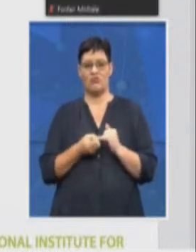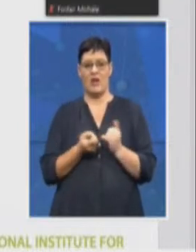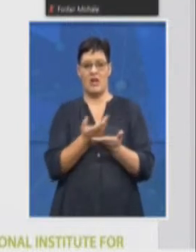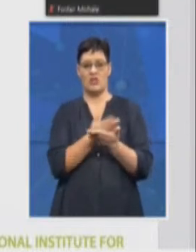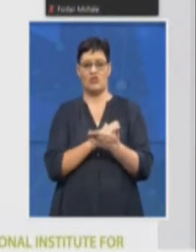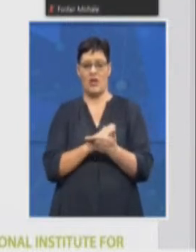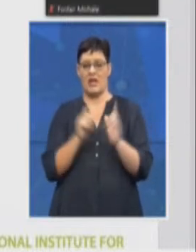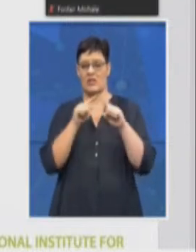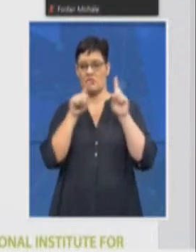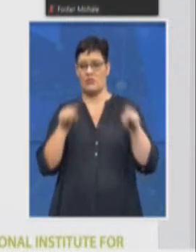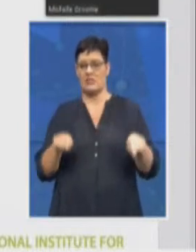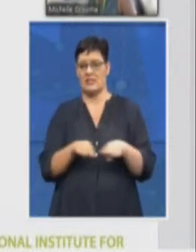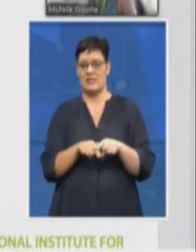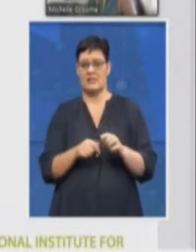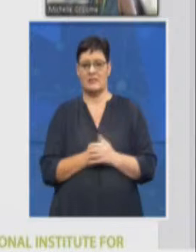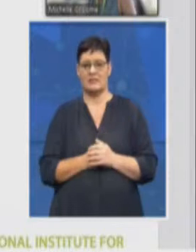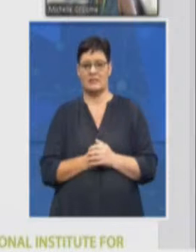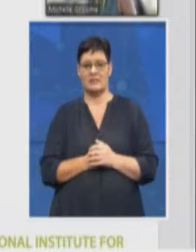All